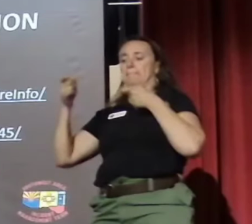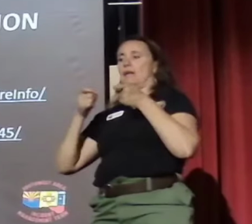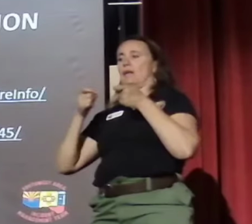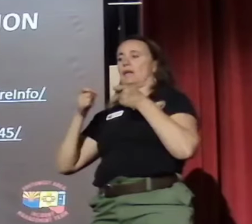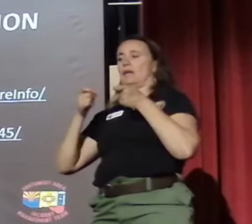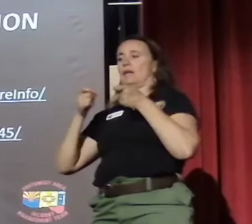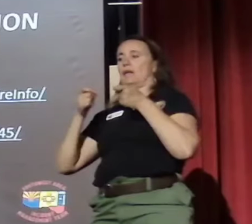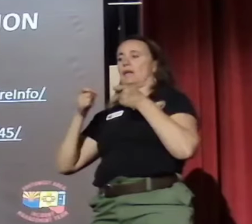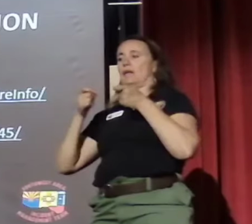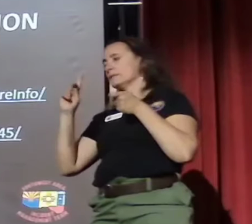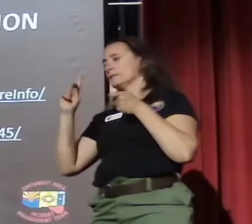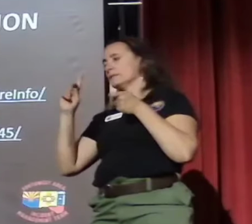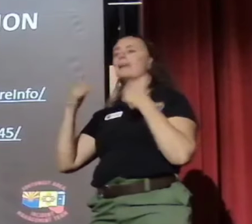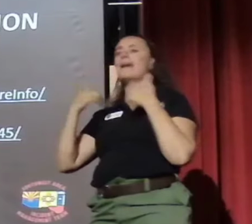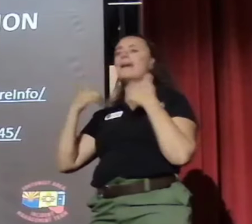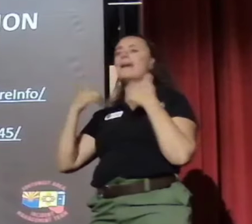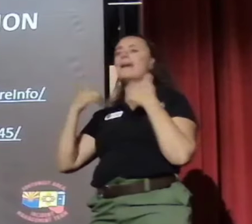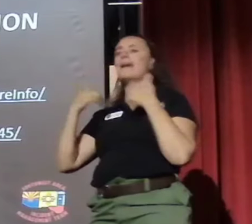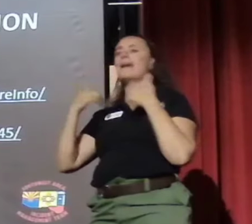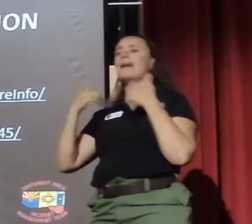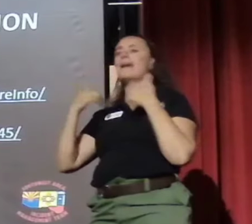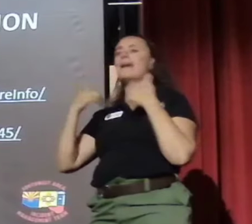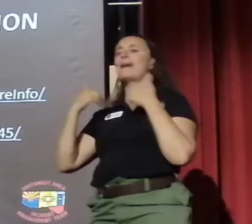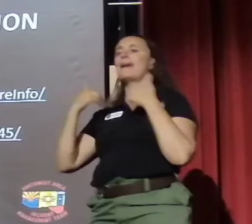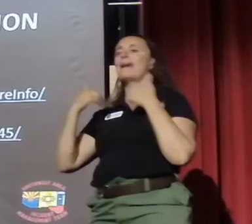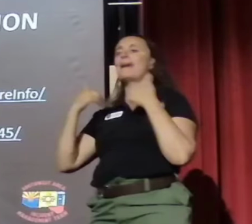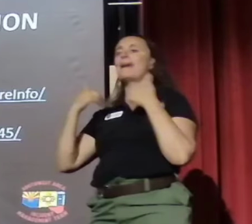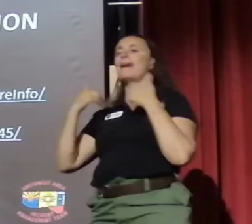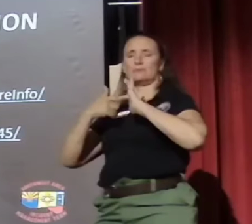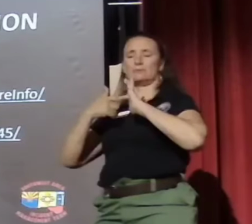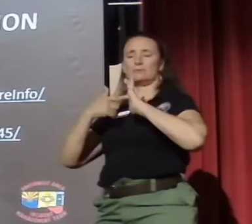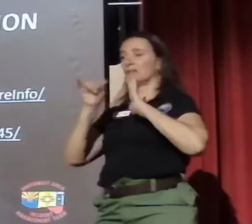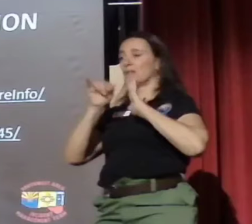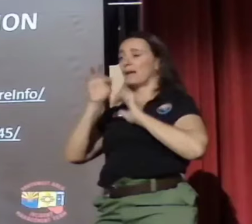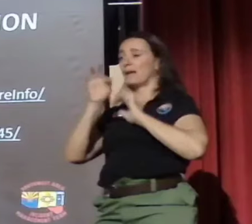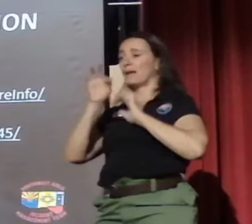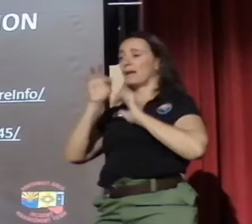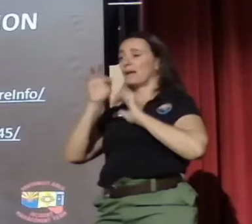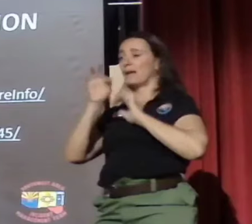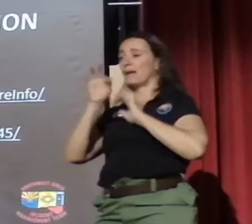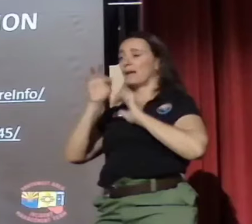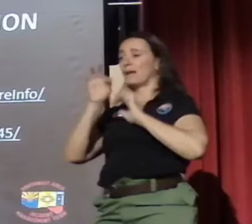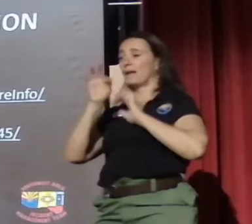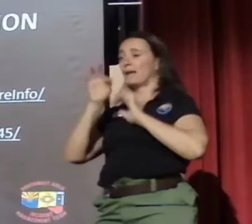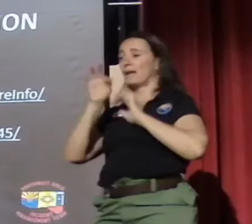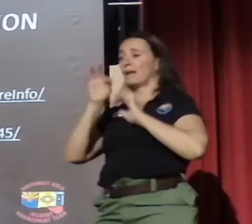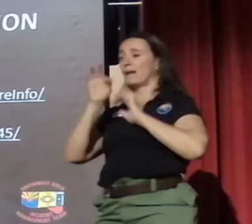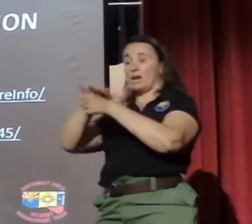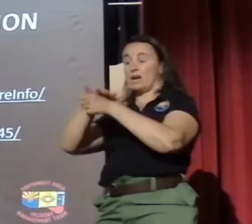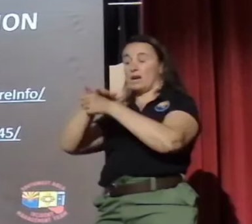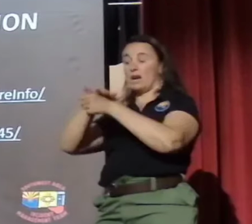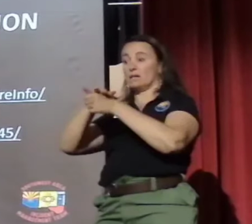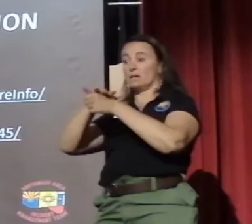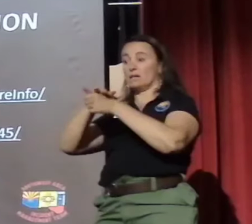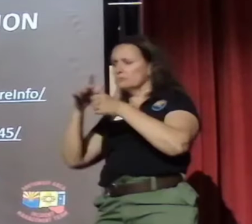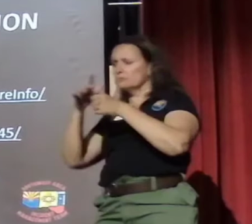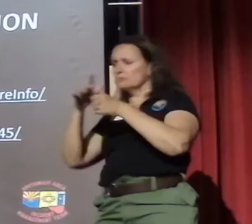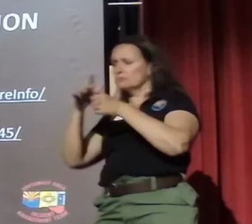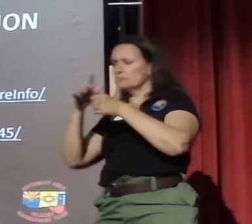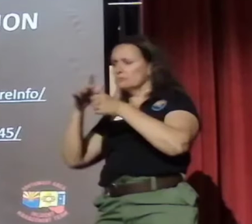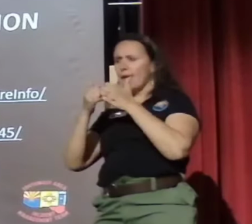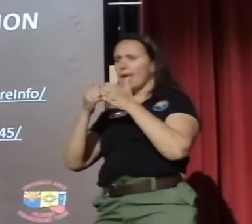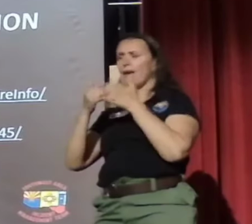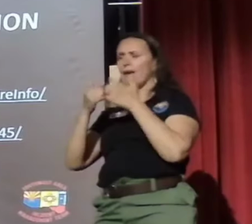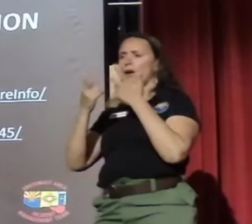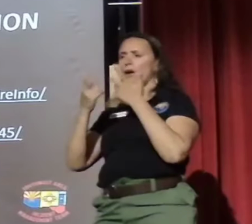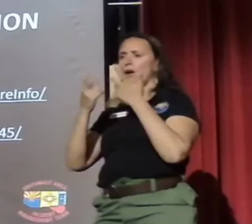computer models that will look at that country, like in Fossil Creek, and they can tell you what our difficulty of line production